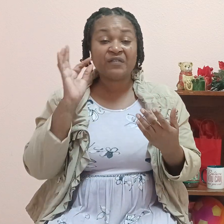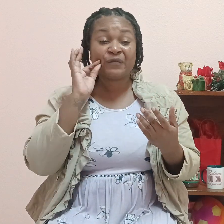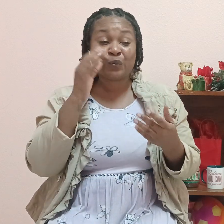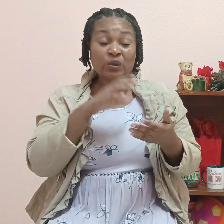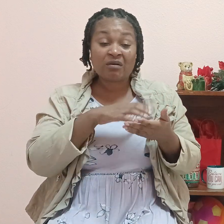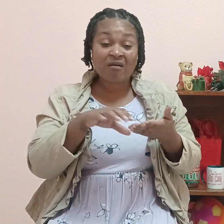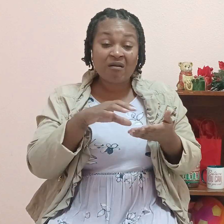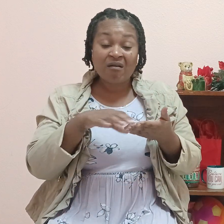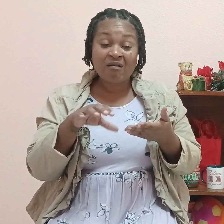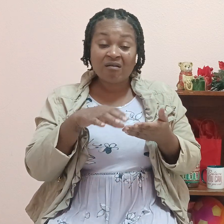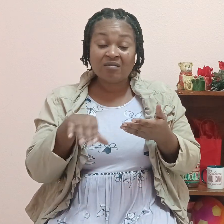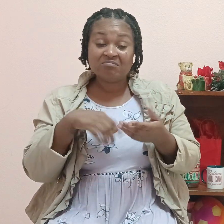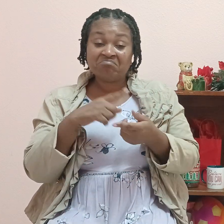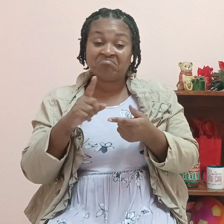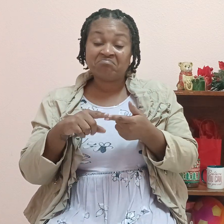B, Christmas pudding,